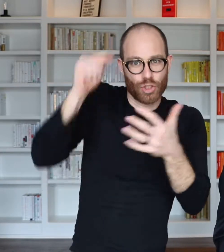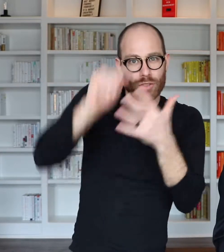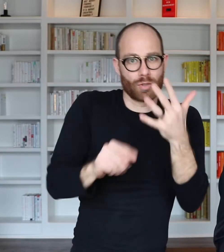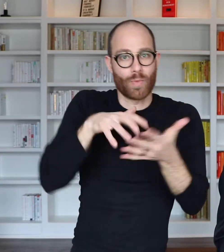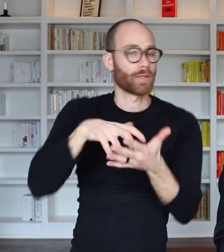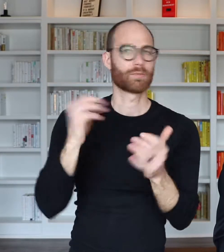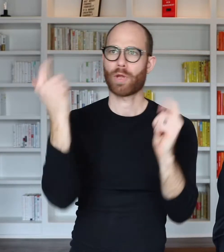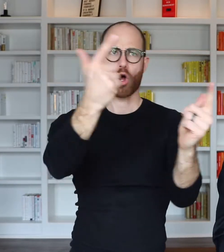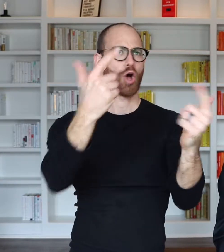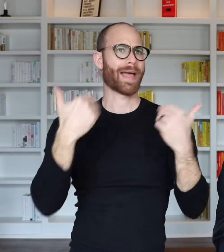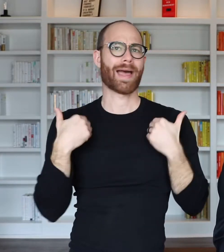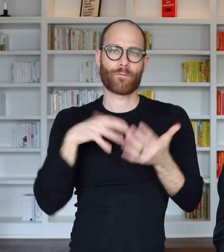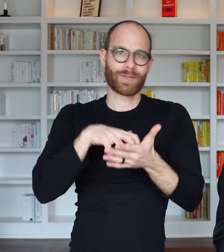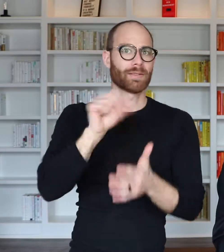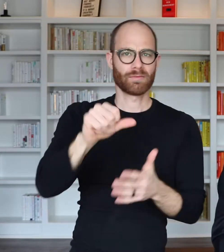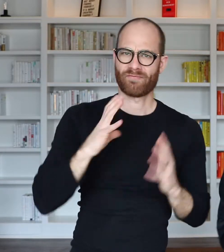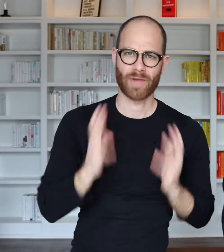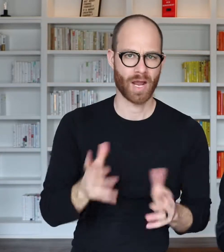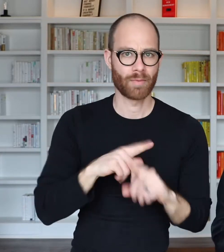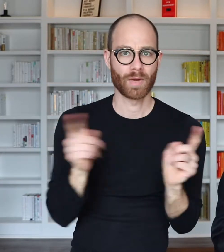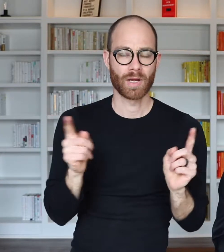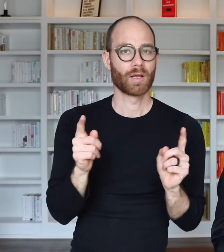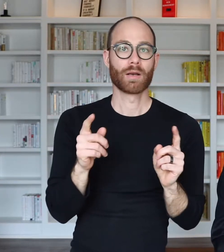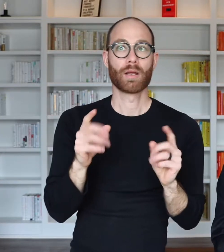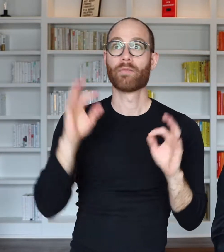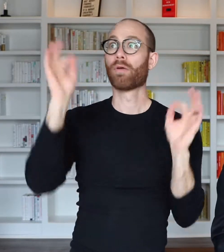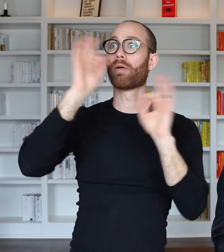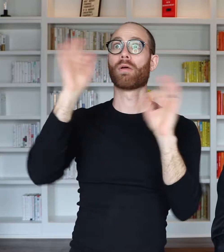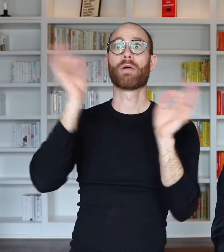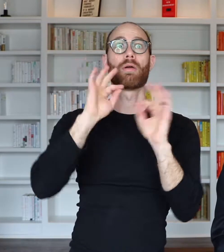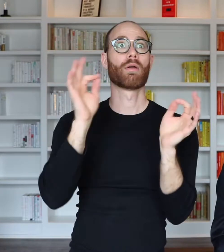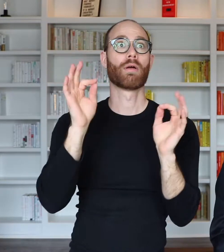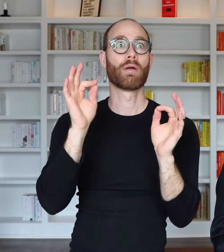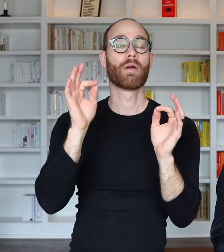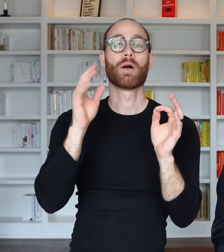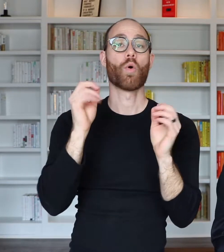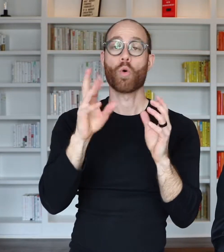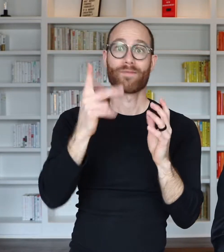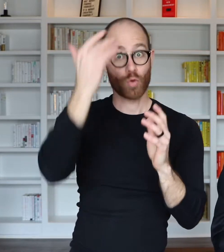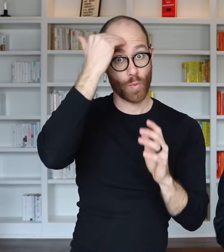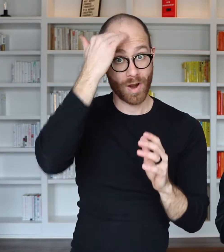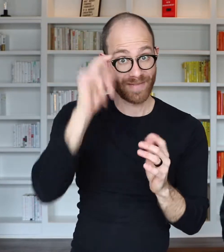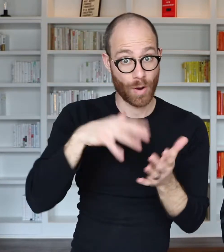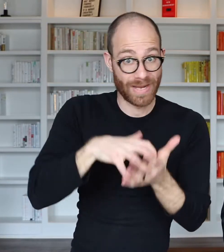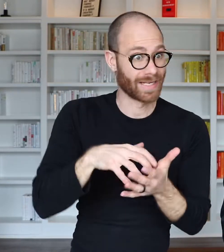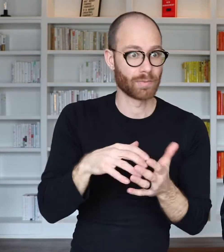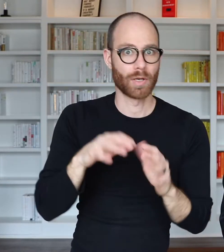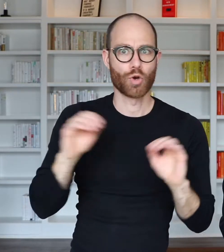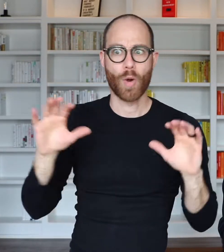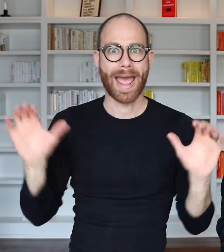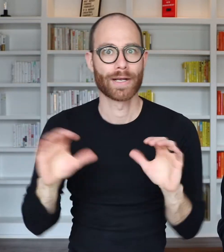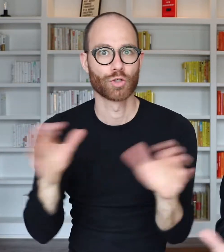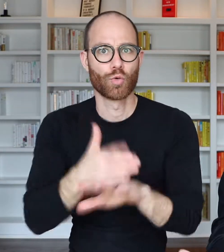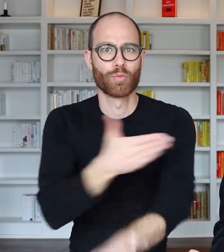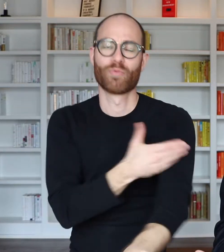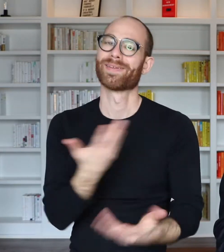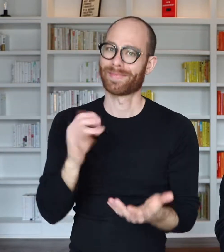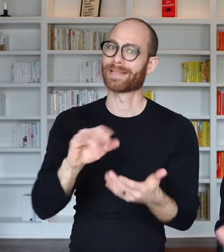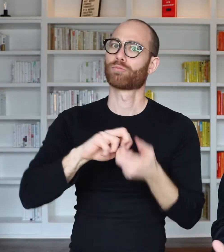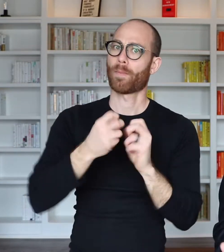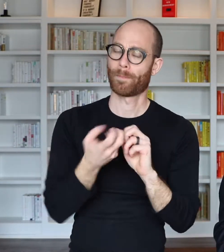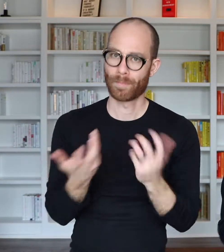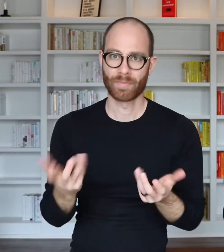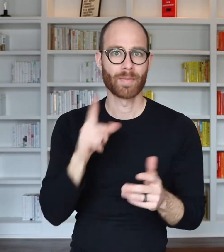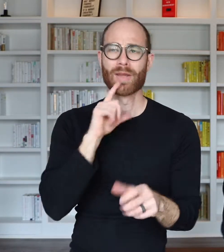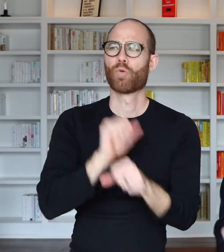That's okay. What's not okay is to be aware of a weakness and take no action to improve it. And that, if you say you work too hard